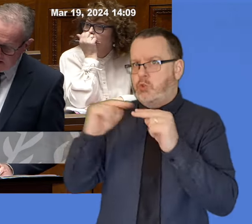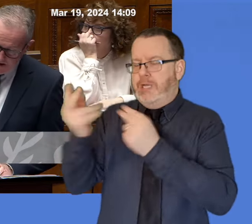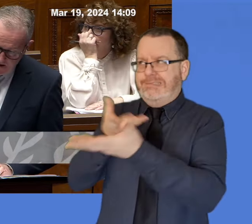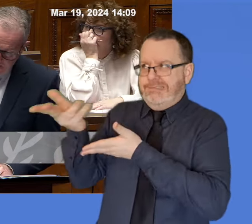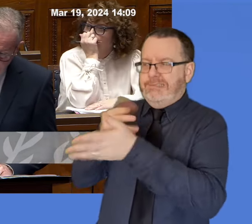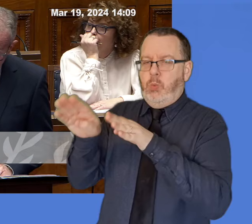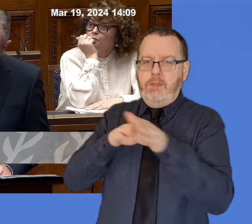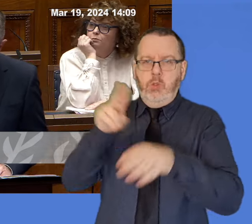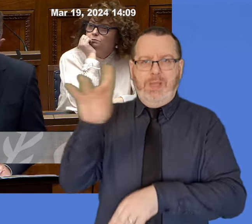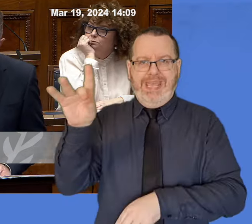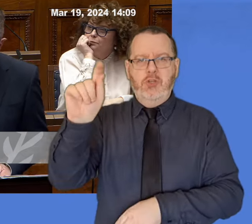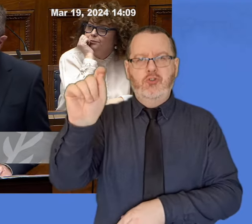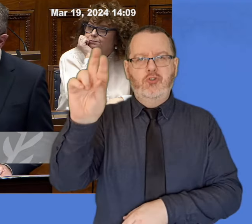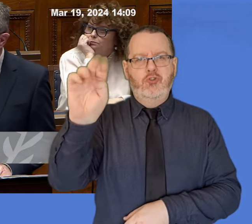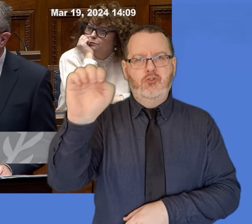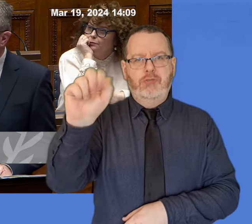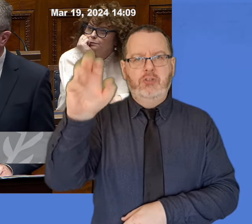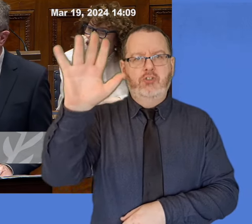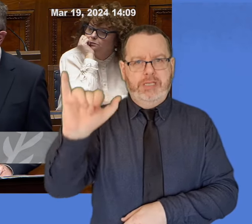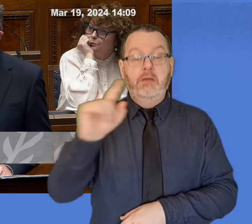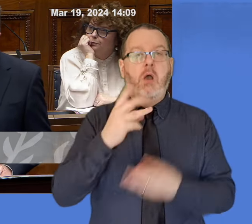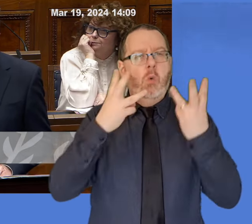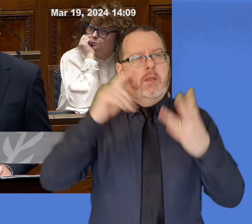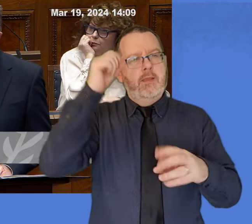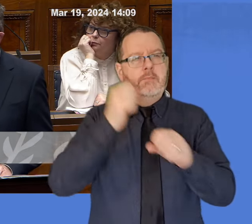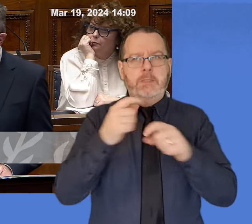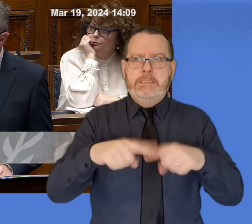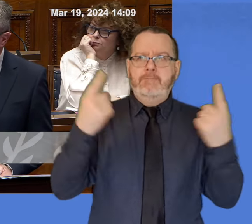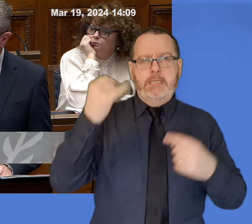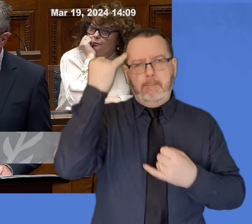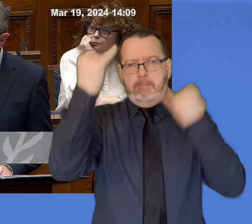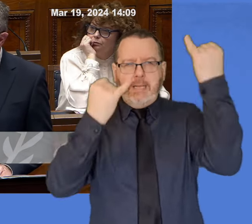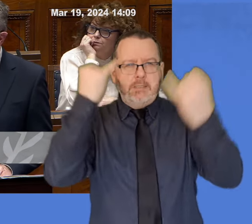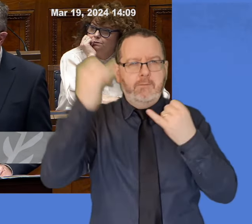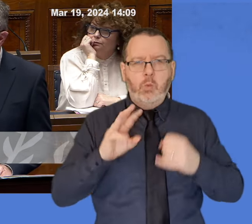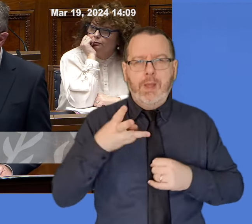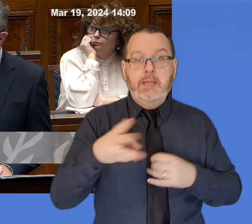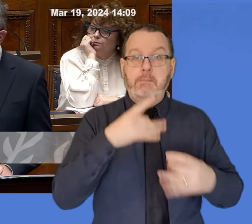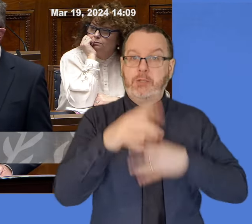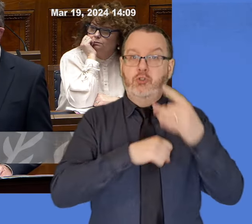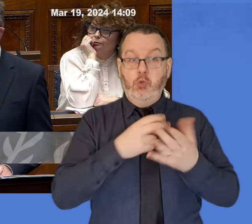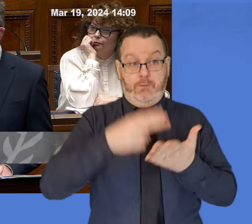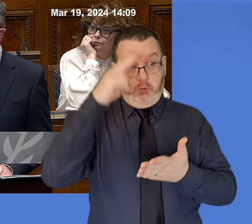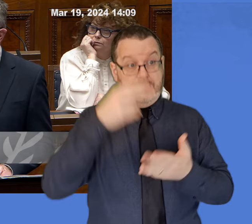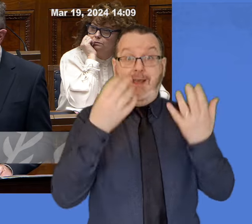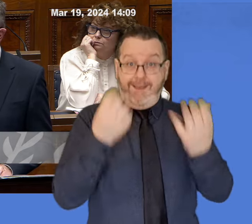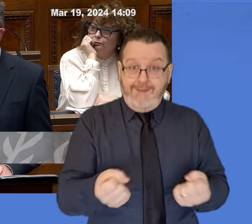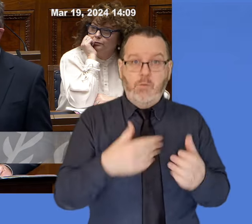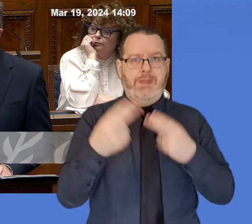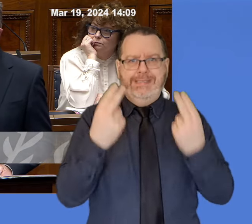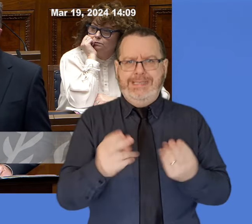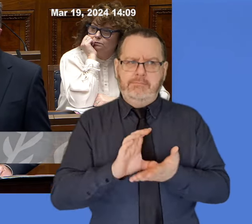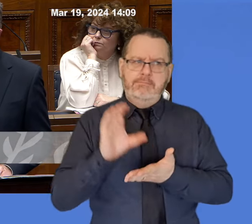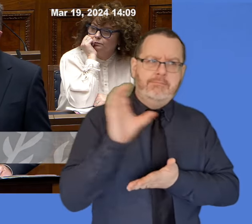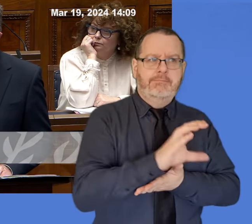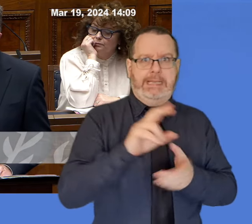develop. But I want to look at as imaginative ways as possible as we can to ensure the universities can have the resources they need, can take